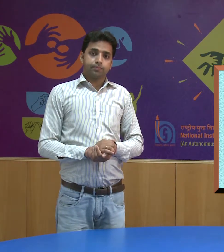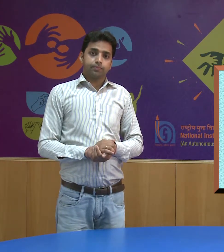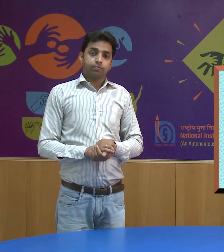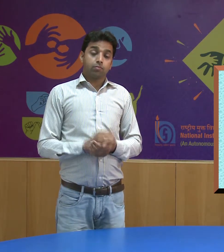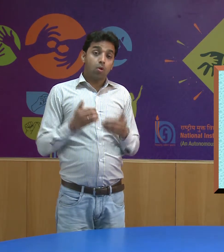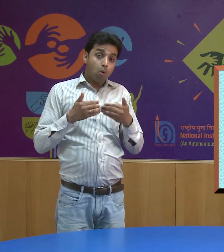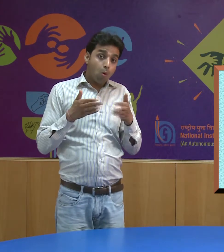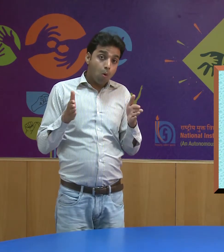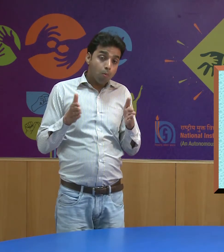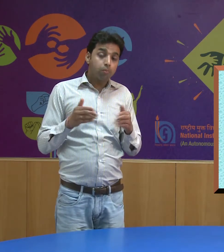Open and distance learning